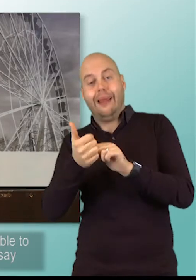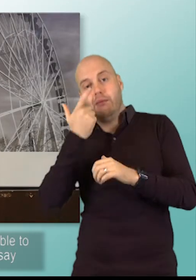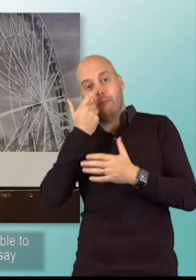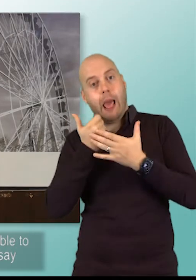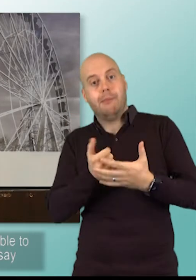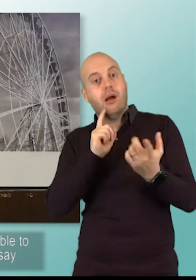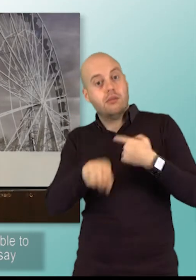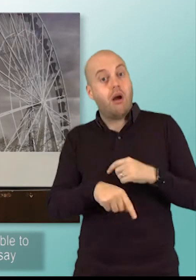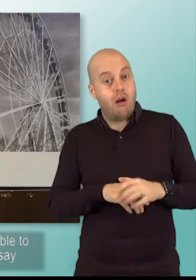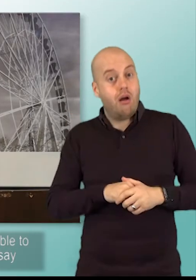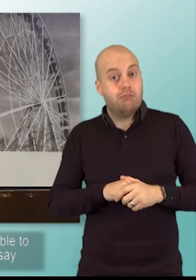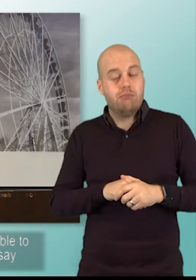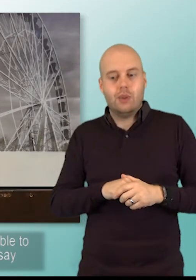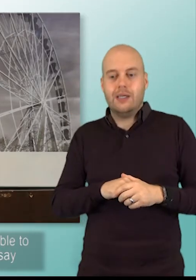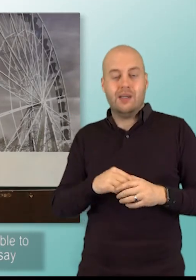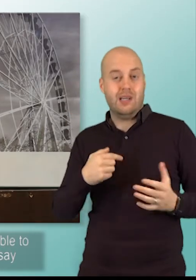might be able to help with some of those.